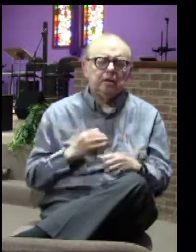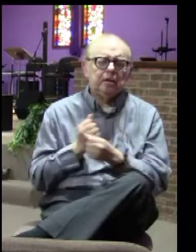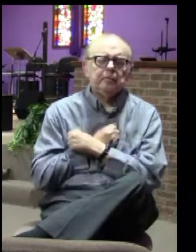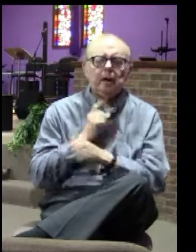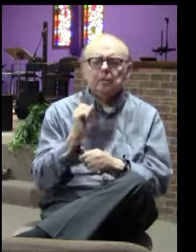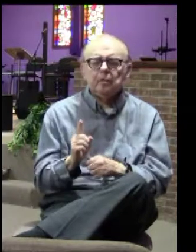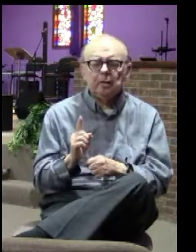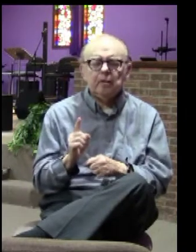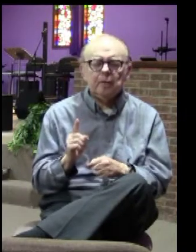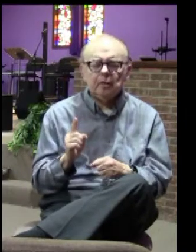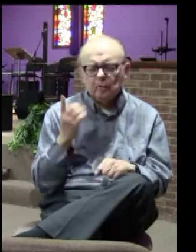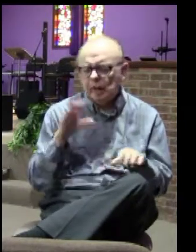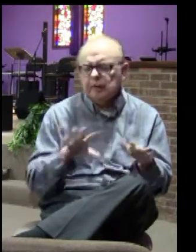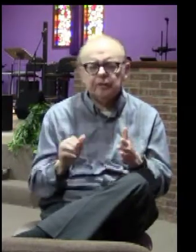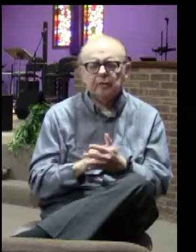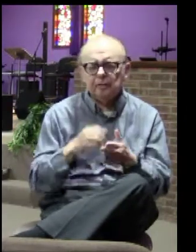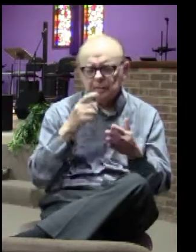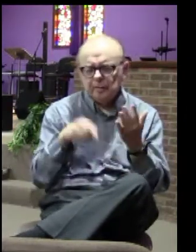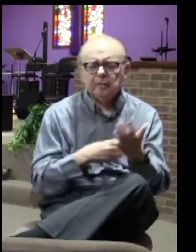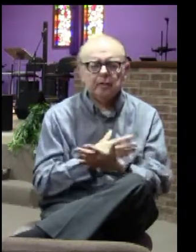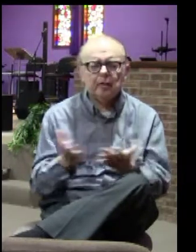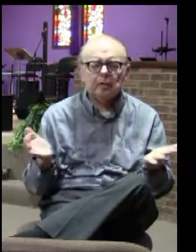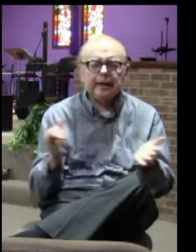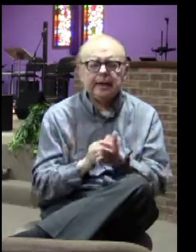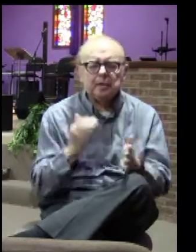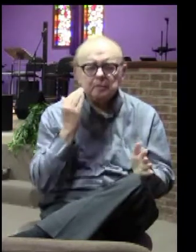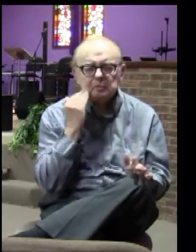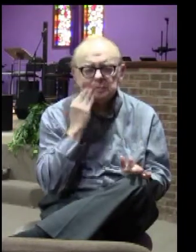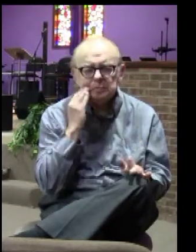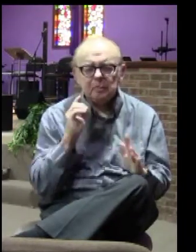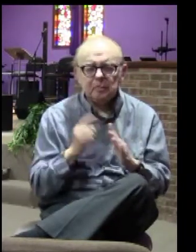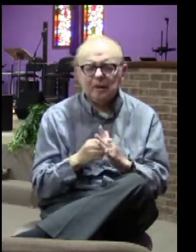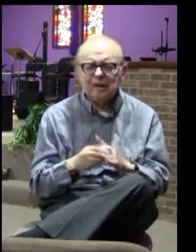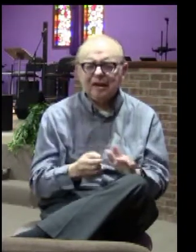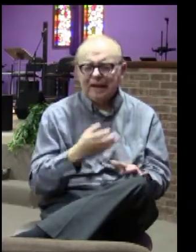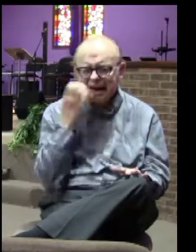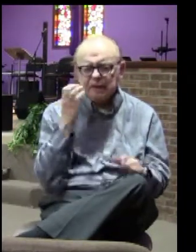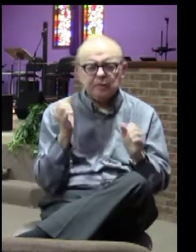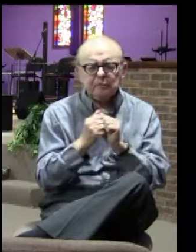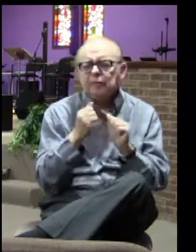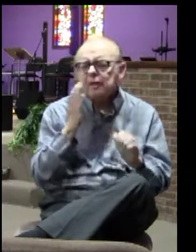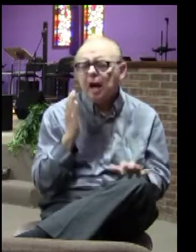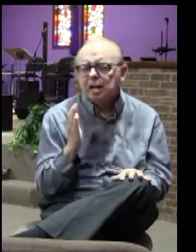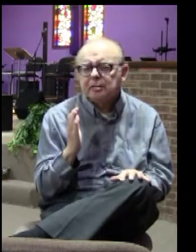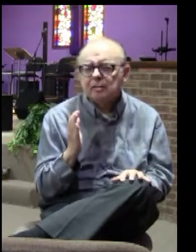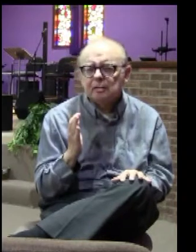one? Why did you do this? And then the next thing you know, you begin to get angry with God.